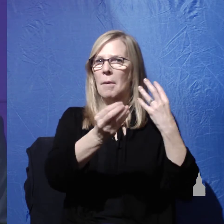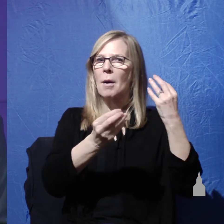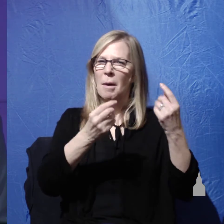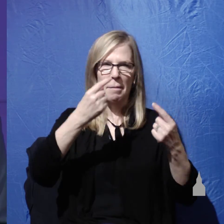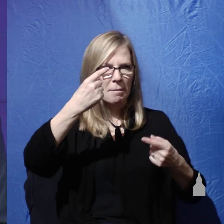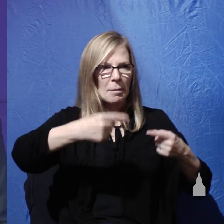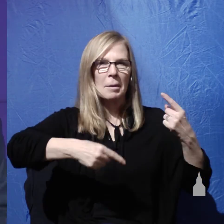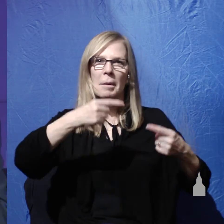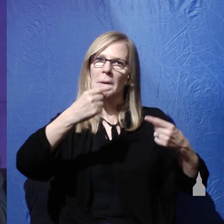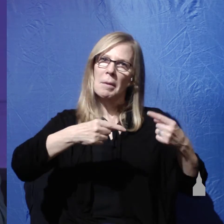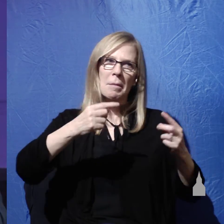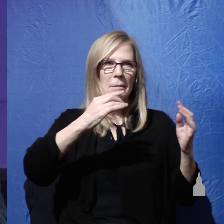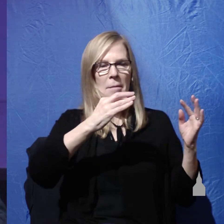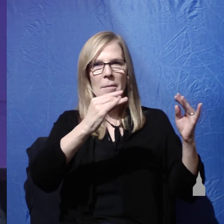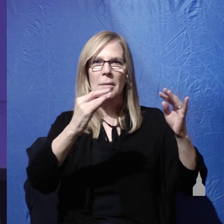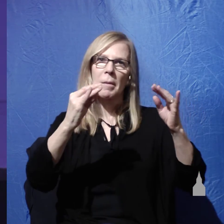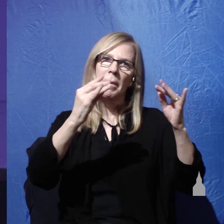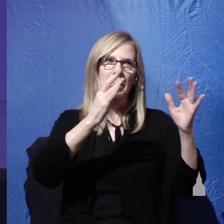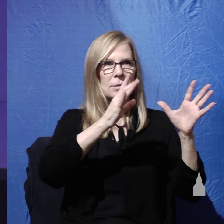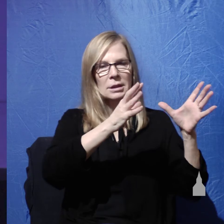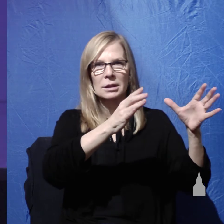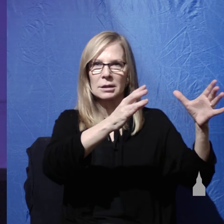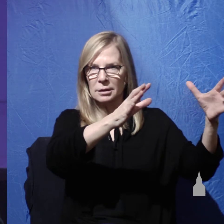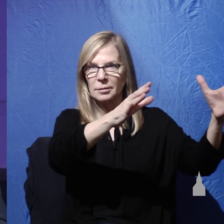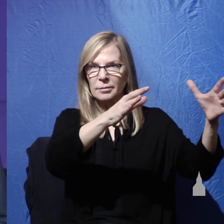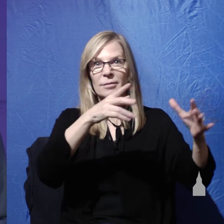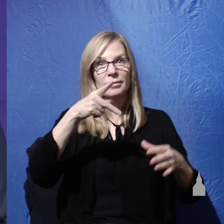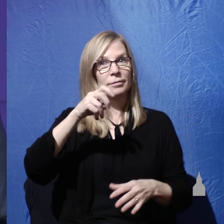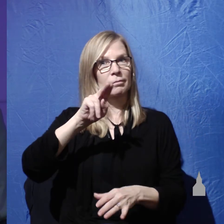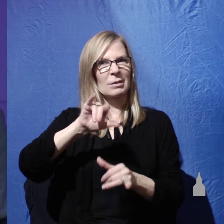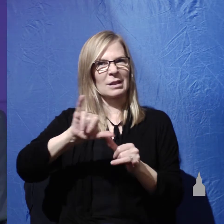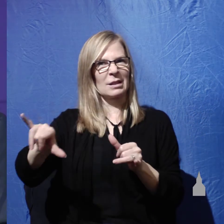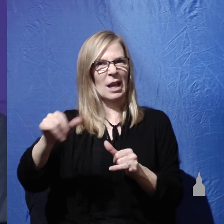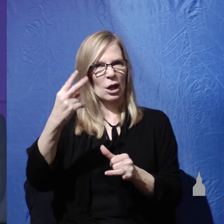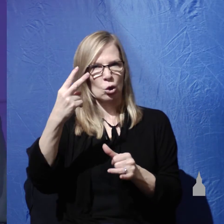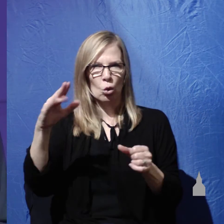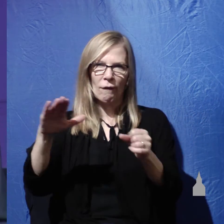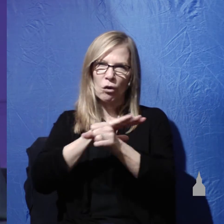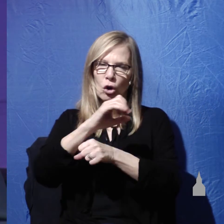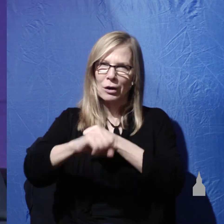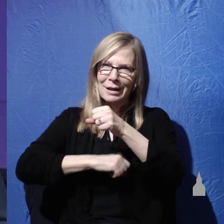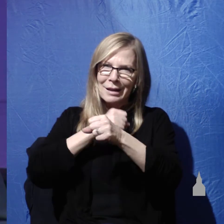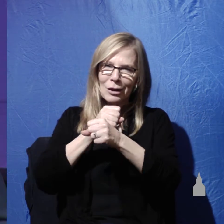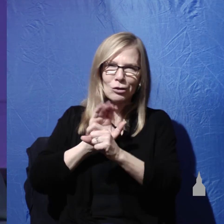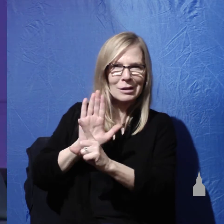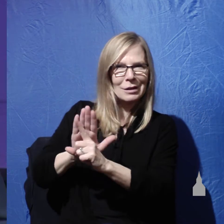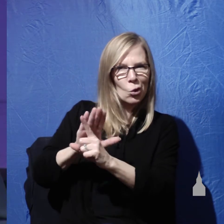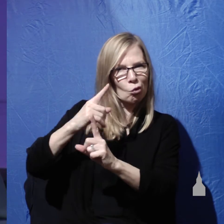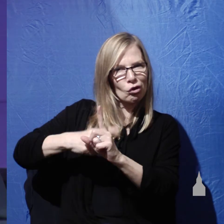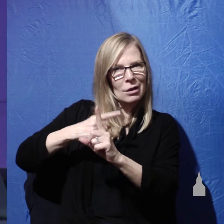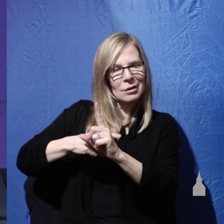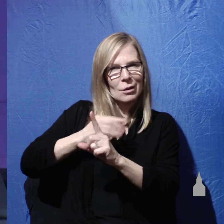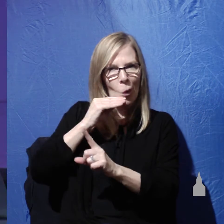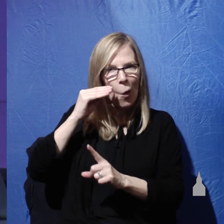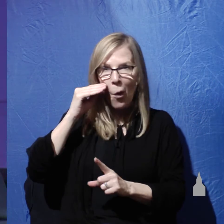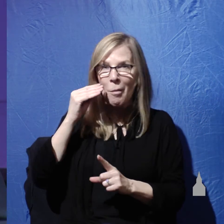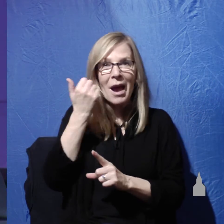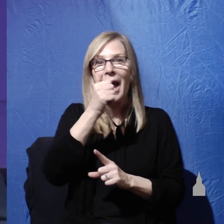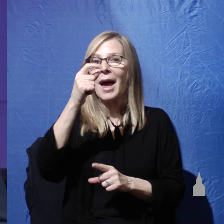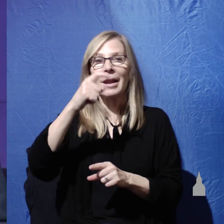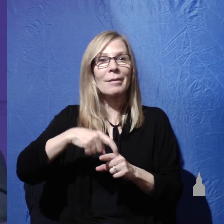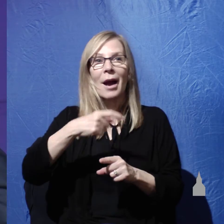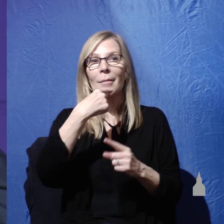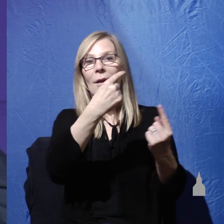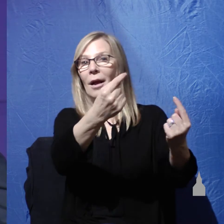great dispute amongst themselves. And he stayed 2 full years in his own rented quarters and was welcoming all who came to